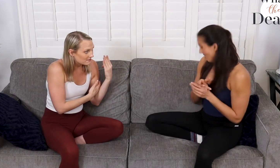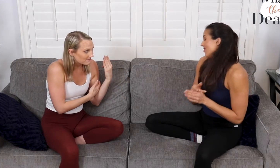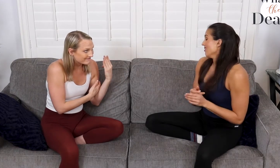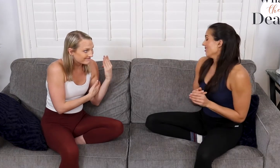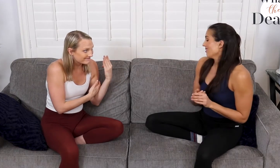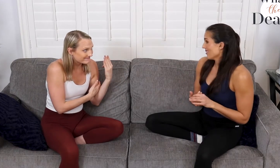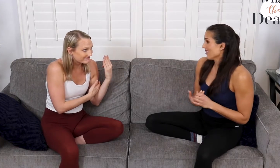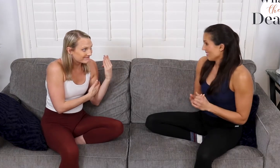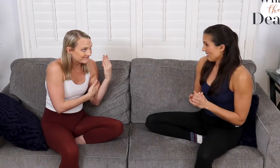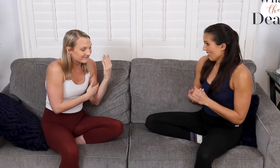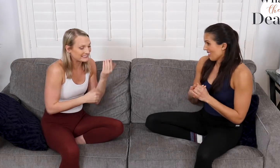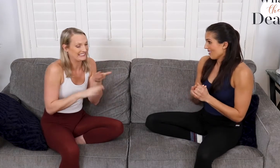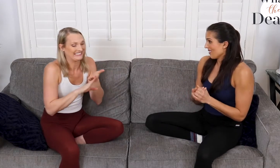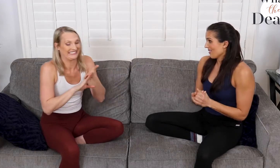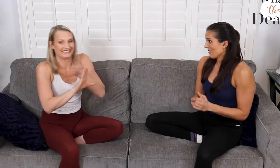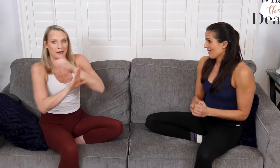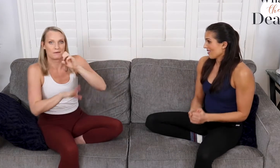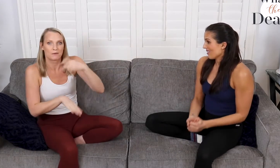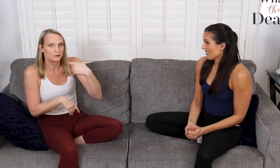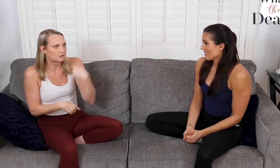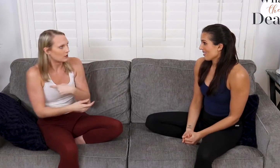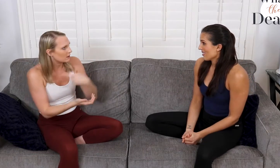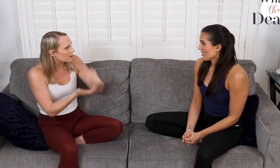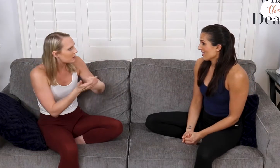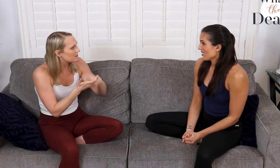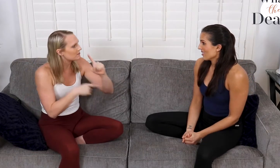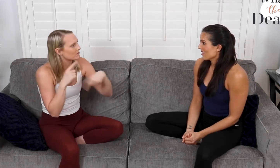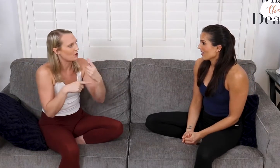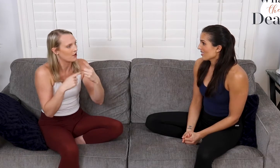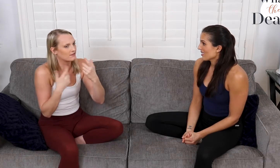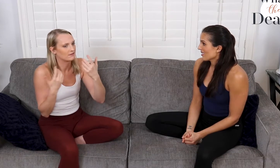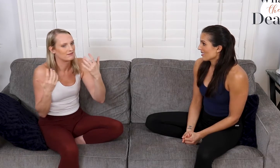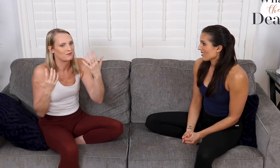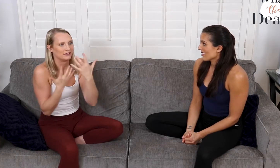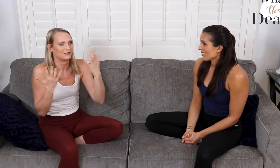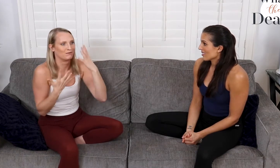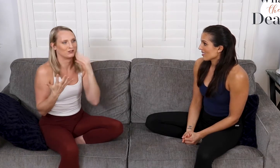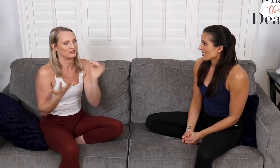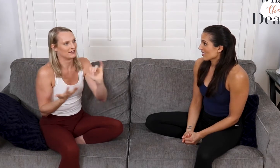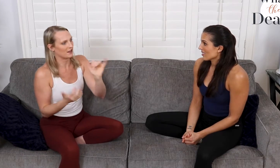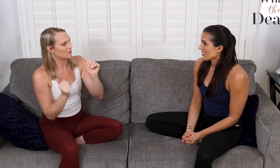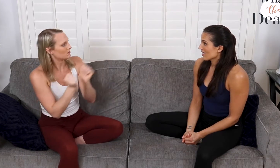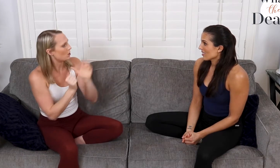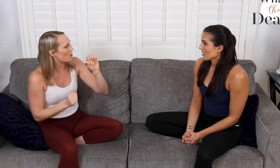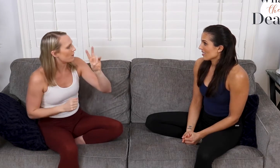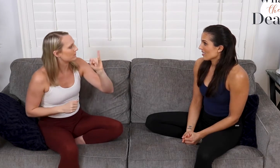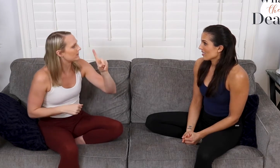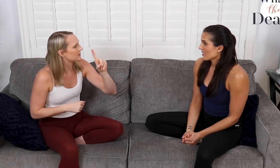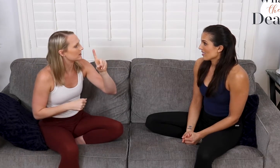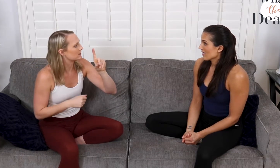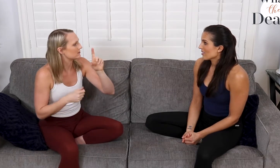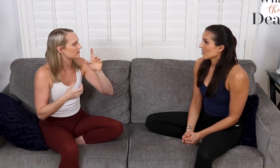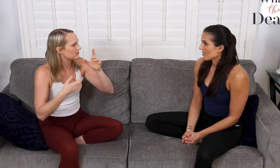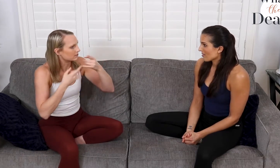the second episode. And whew, Well, we totally had a What the